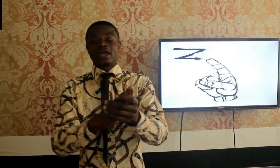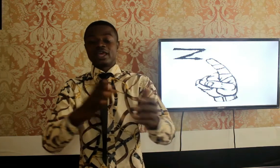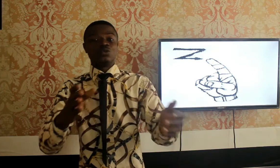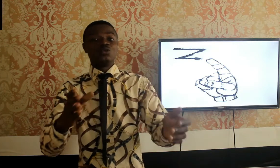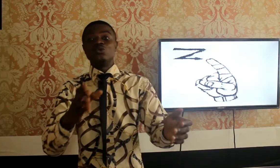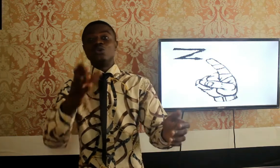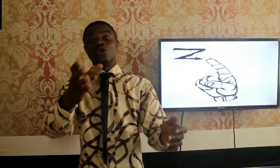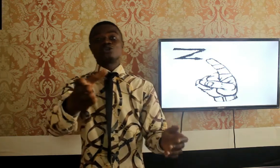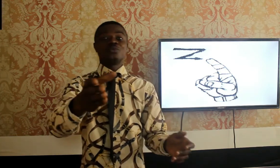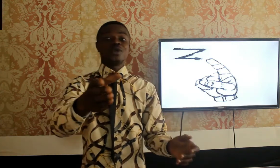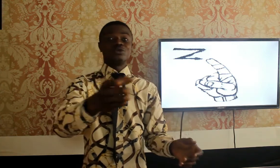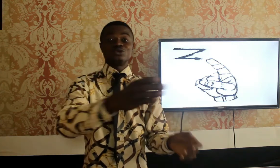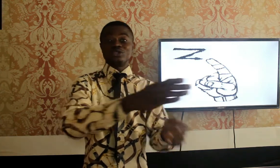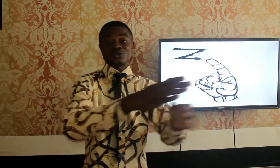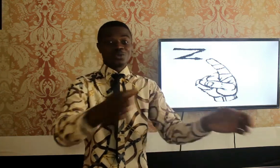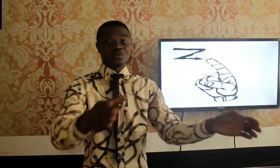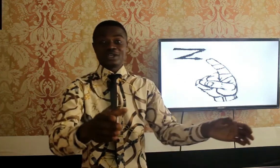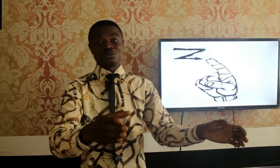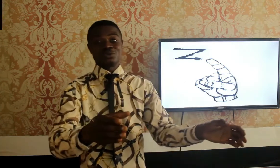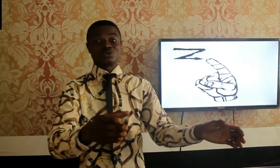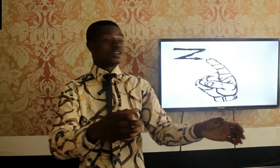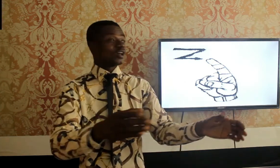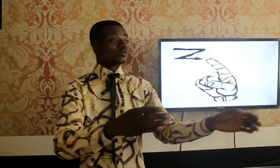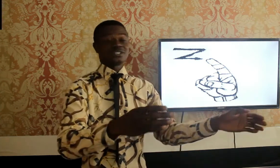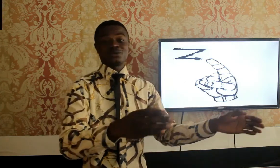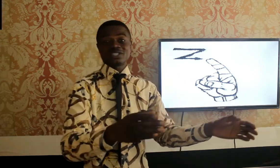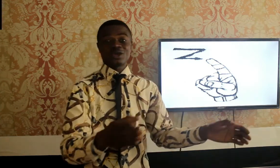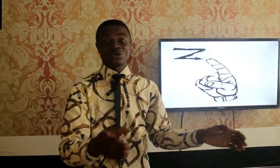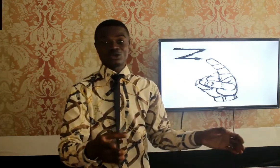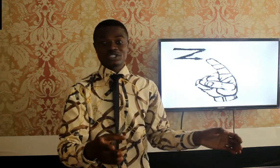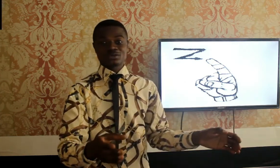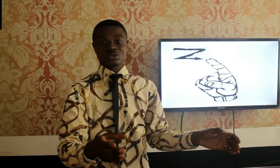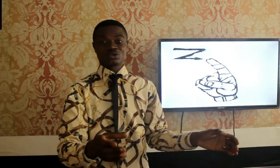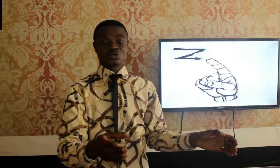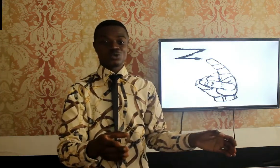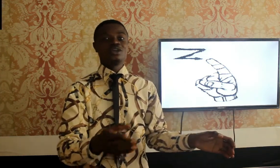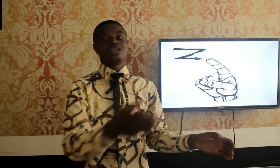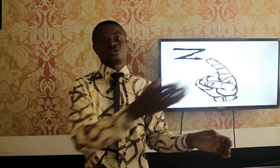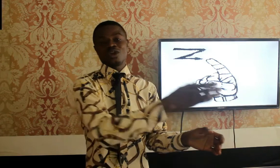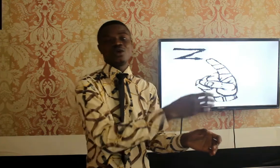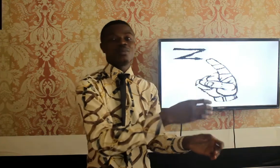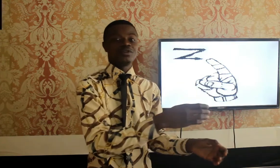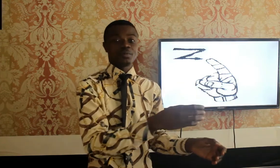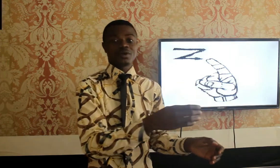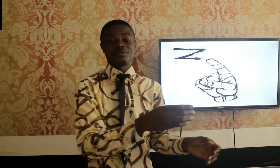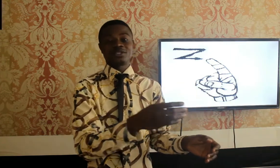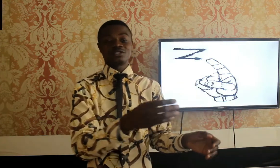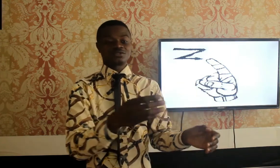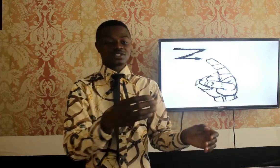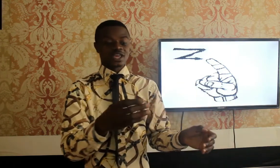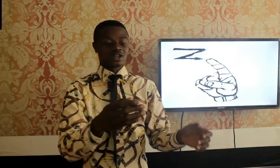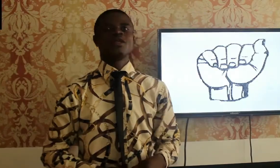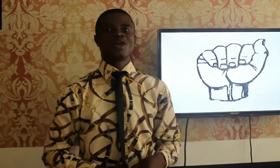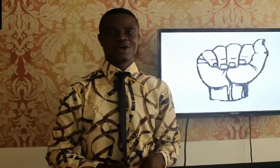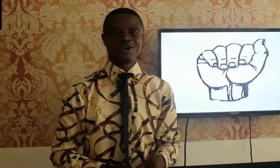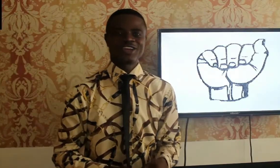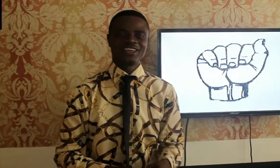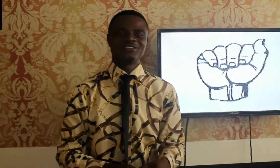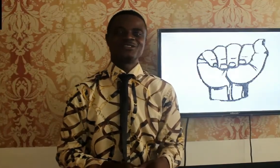and then we will also be able to discriminate between some sign concepts also. Yes, with the help of the parameters of sign. Okay,